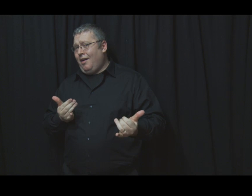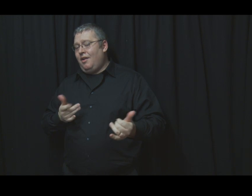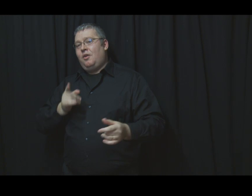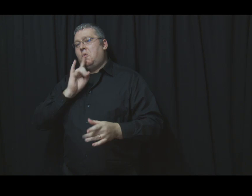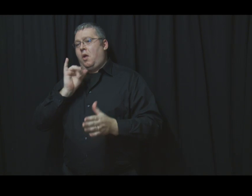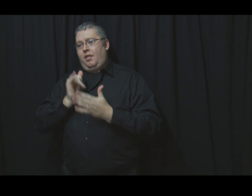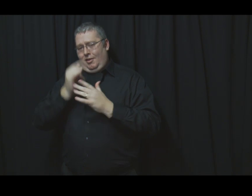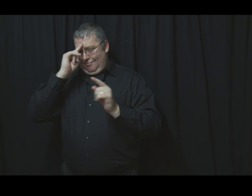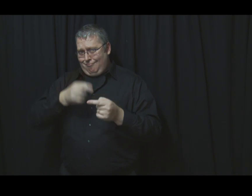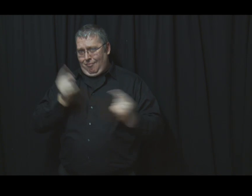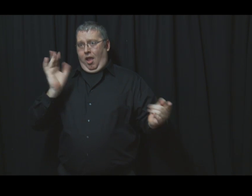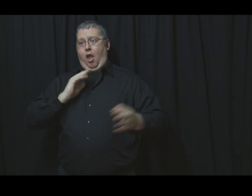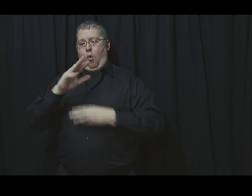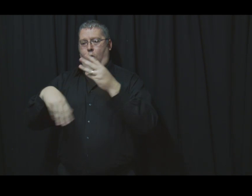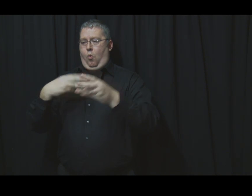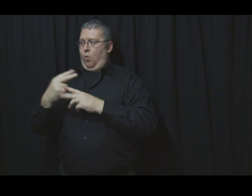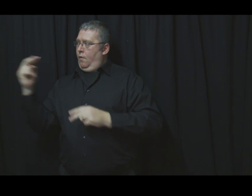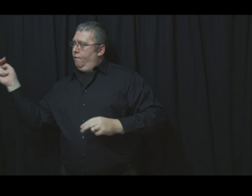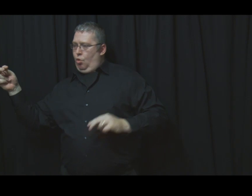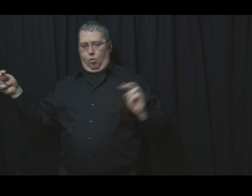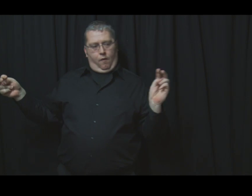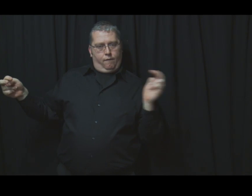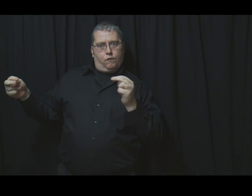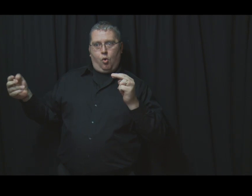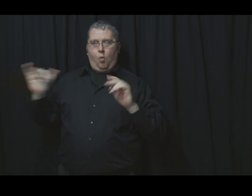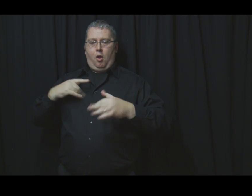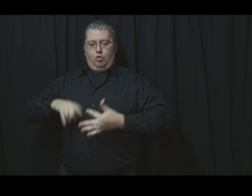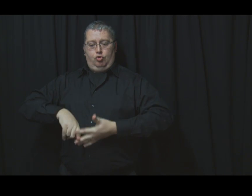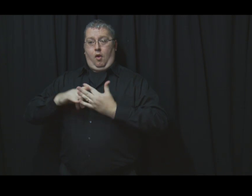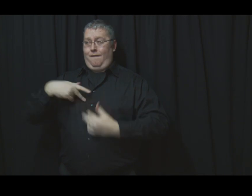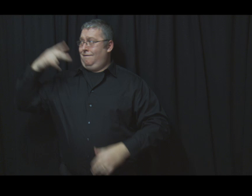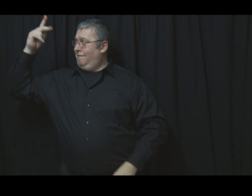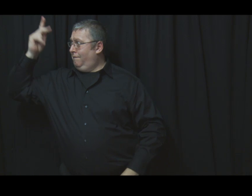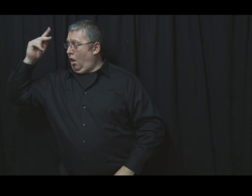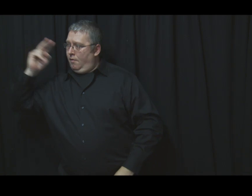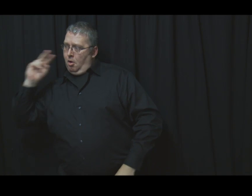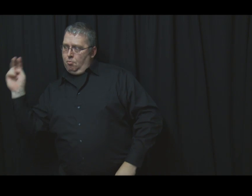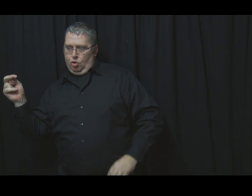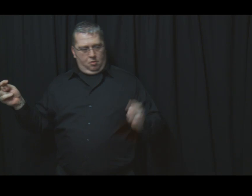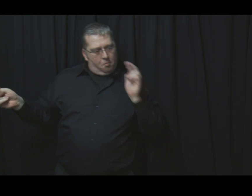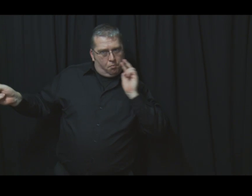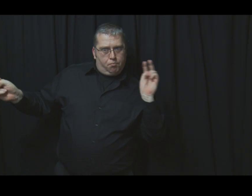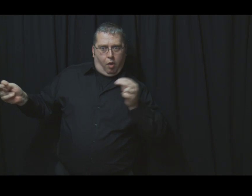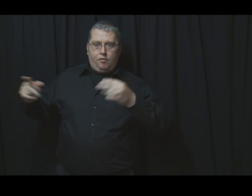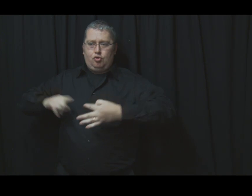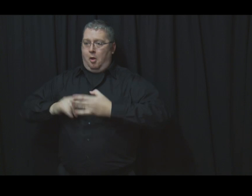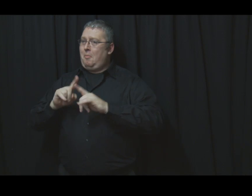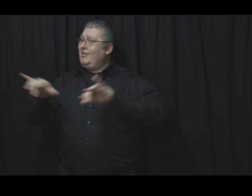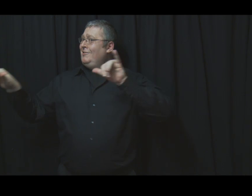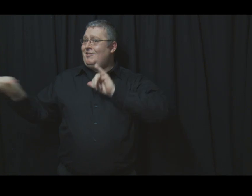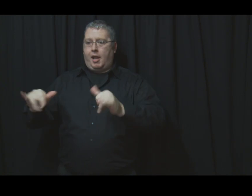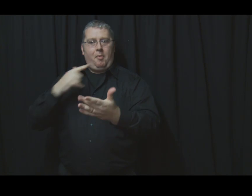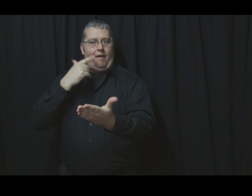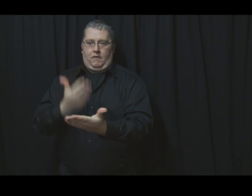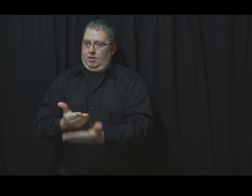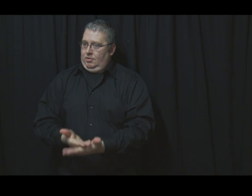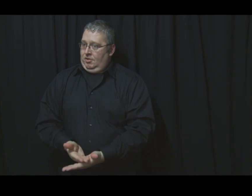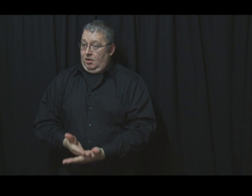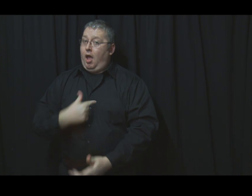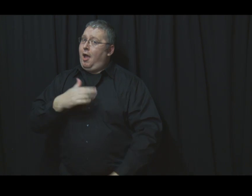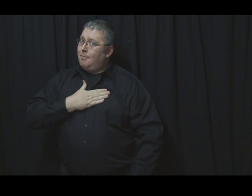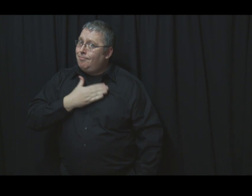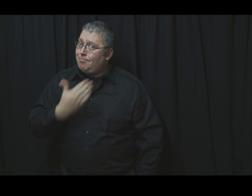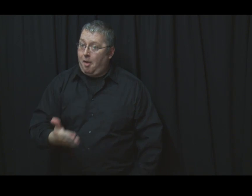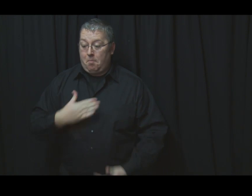over worldviews and starting points. It's a battle over philosophical worldviews and starting points, but the same evidence. Now, I admit my starting point is